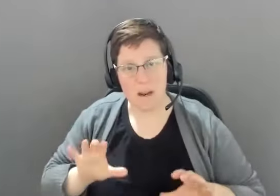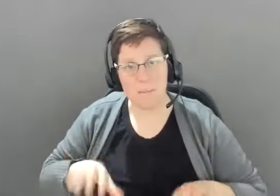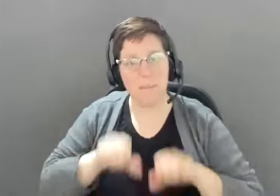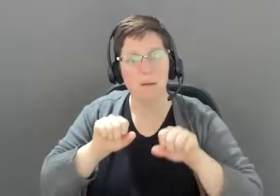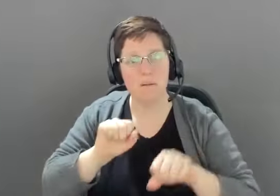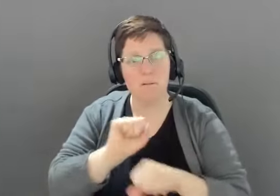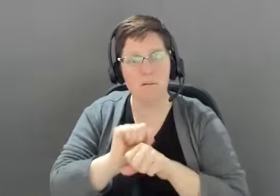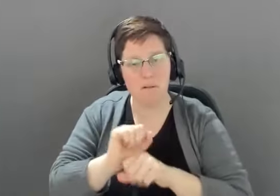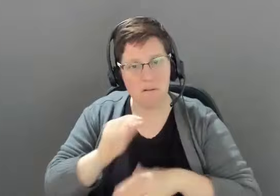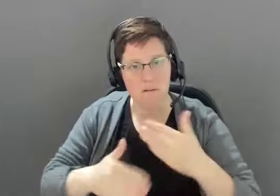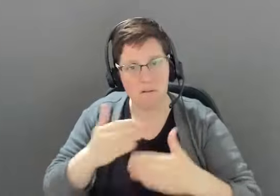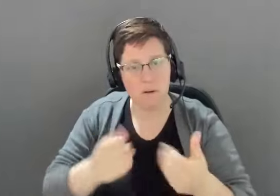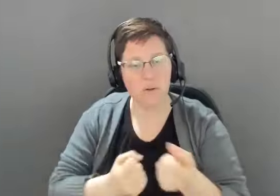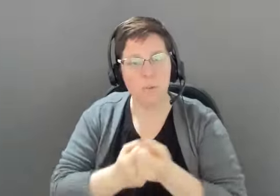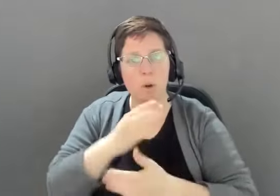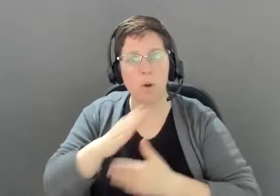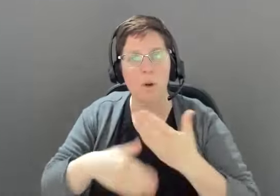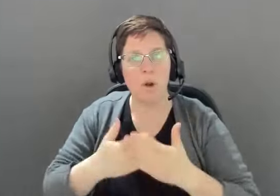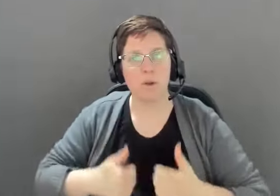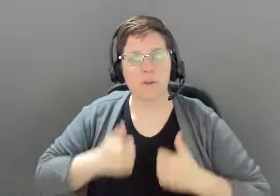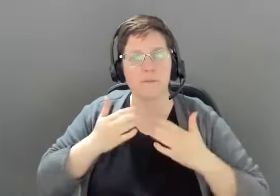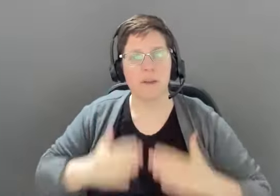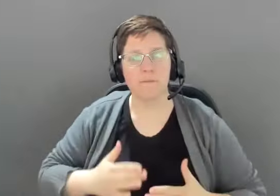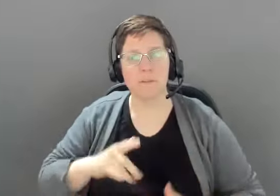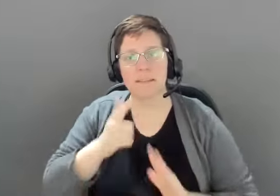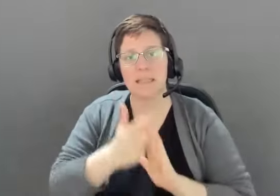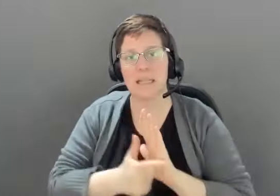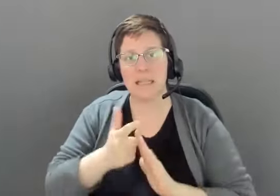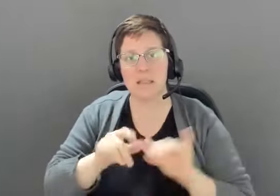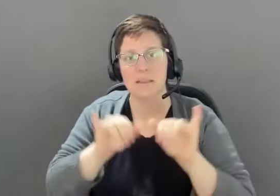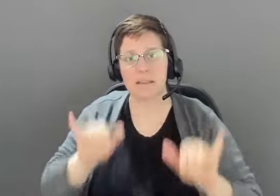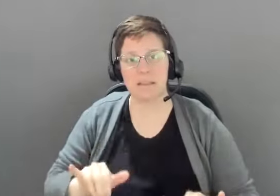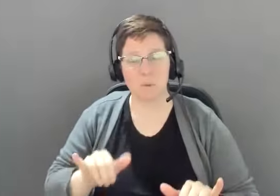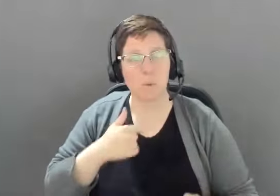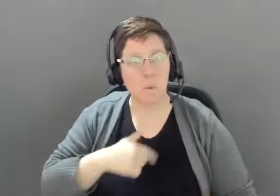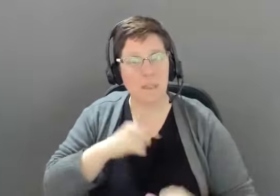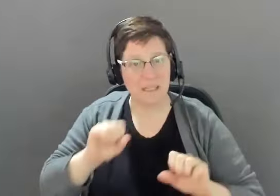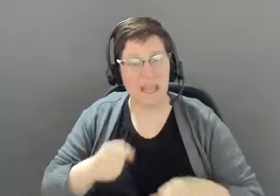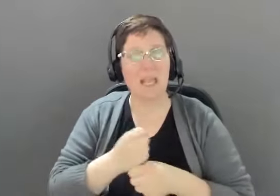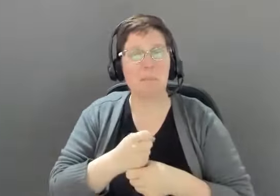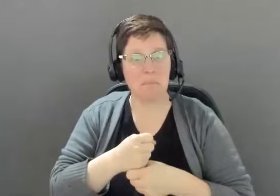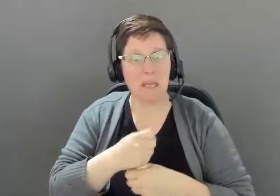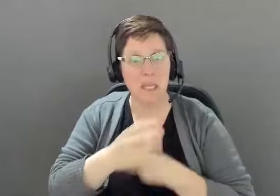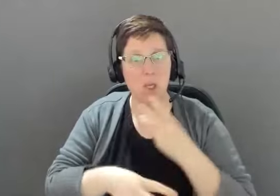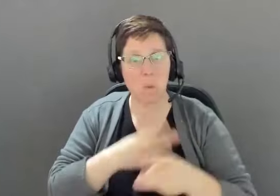system. Together, we can create a world where survivors of sexual violence receive the justice and the support that they